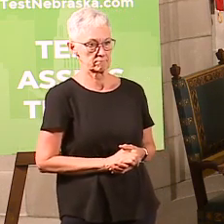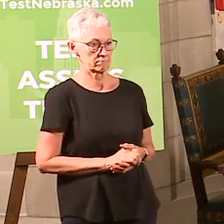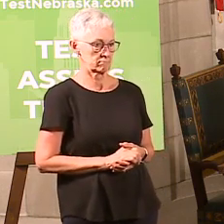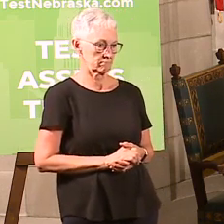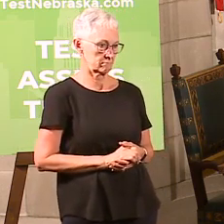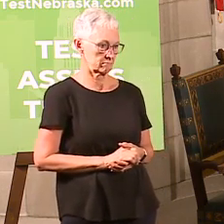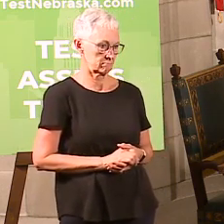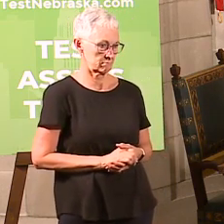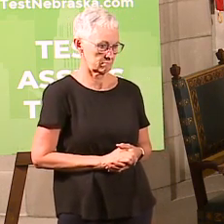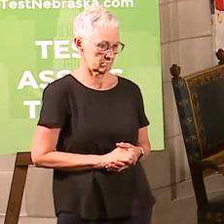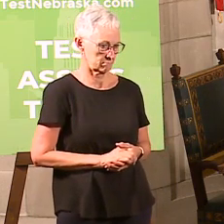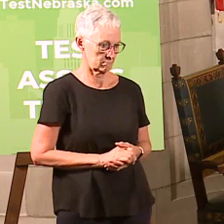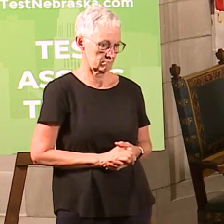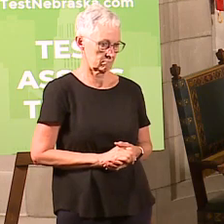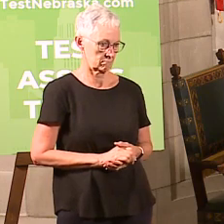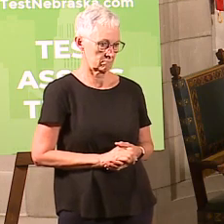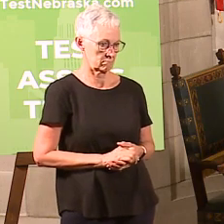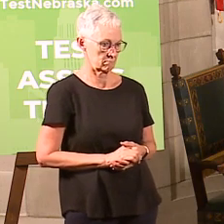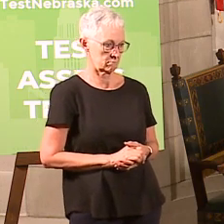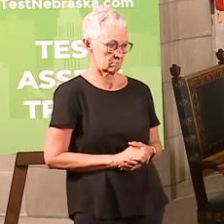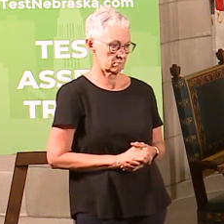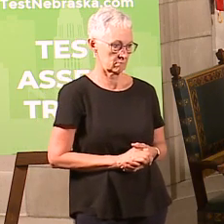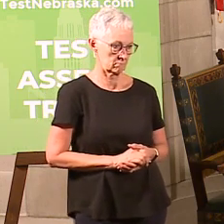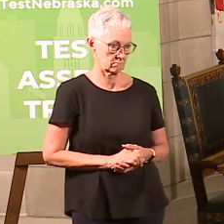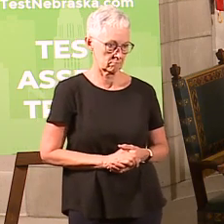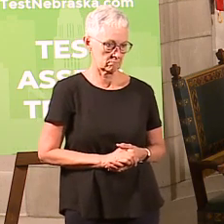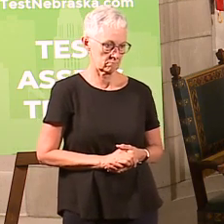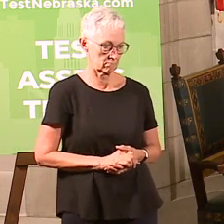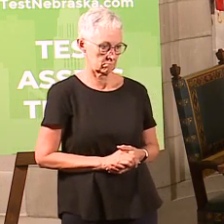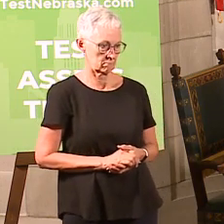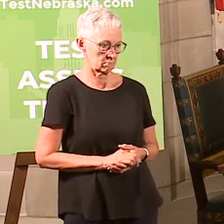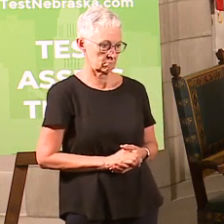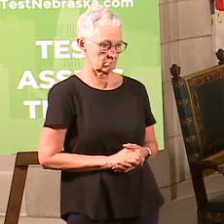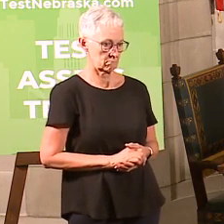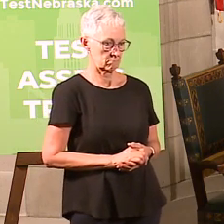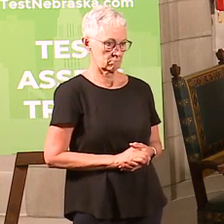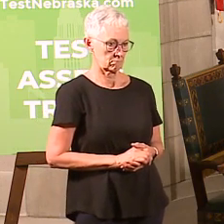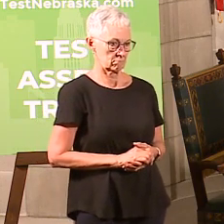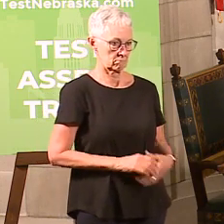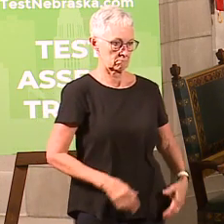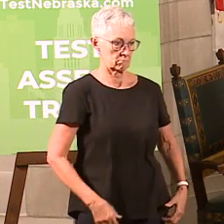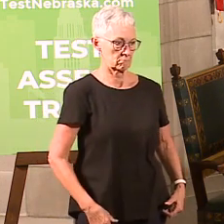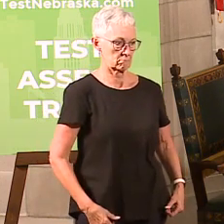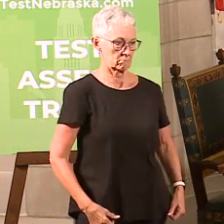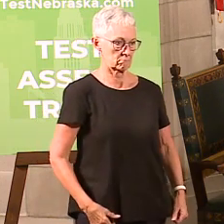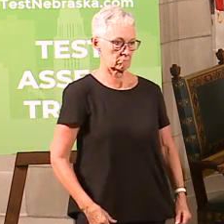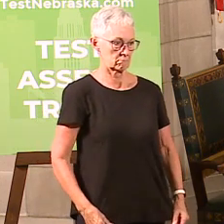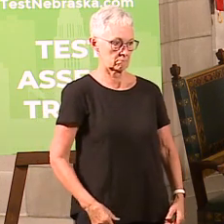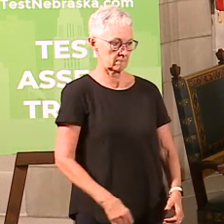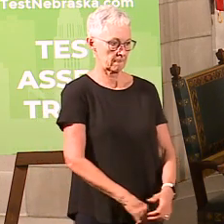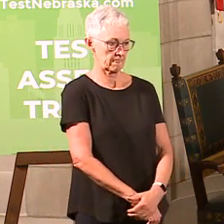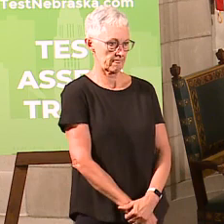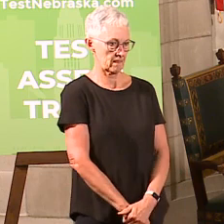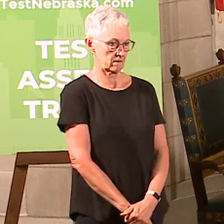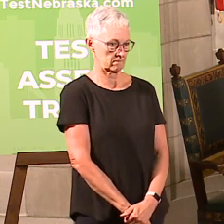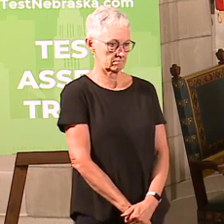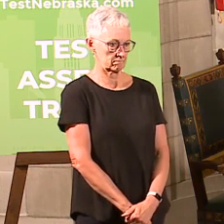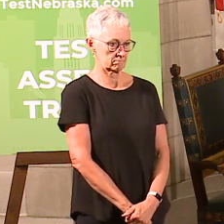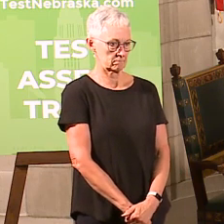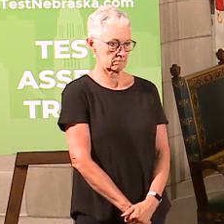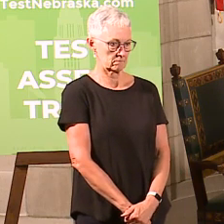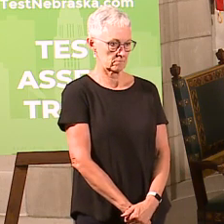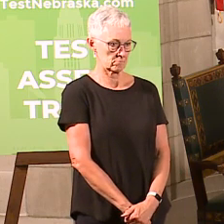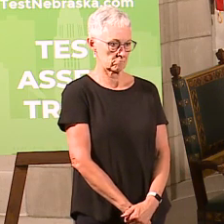do you have any plans or thoughts for responding to the